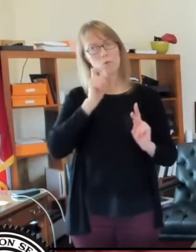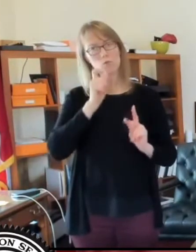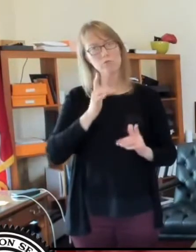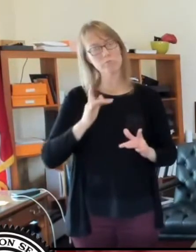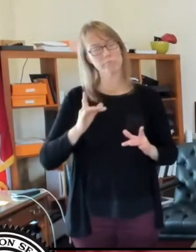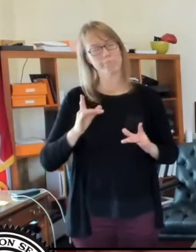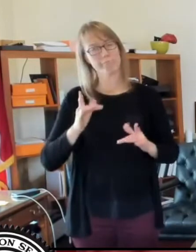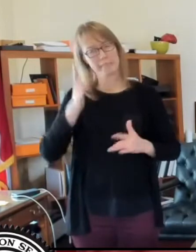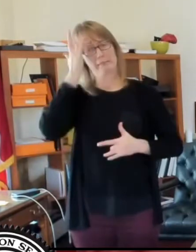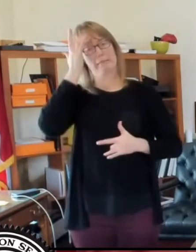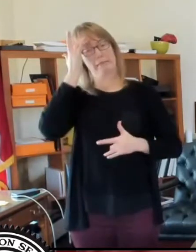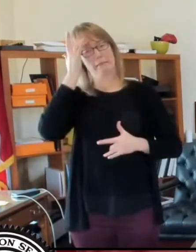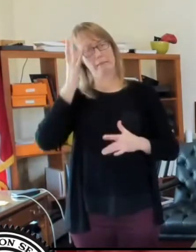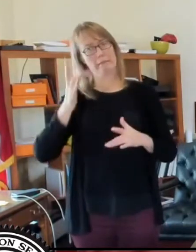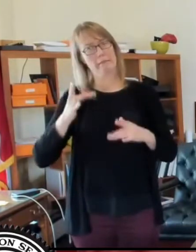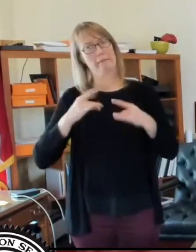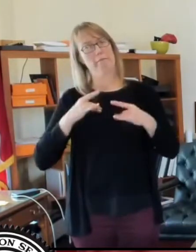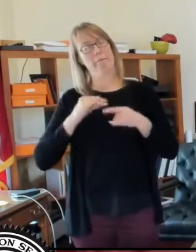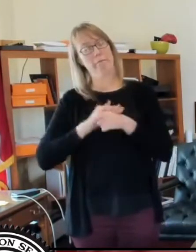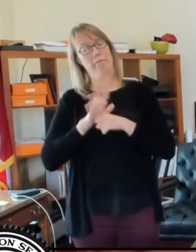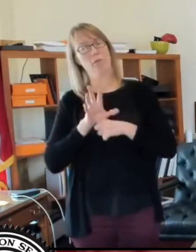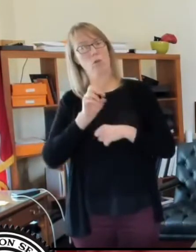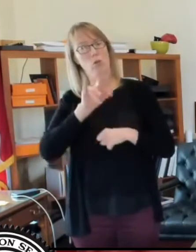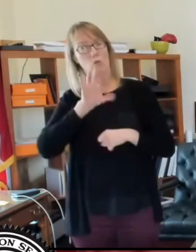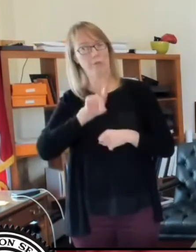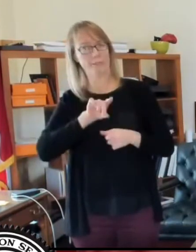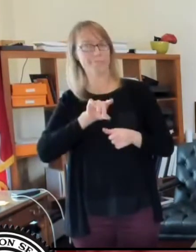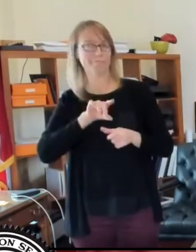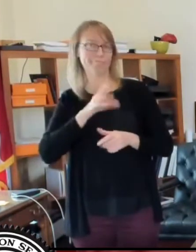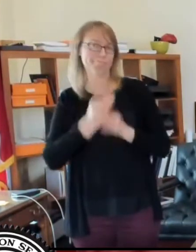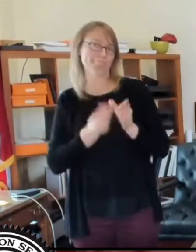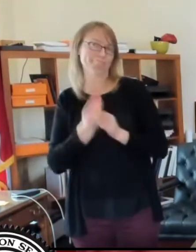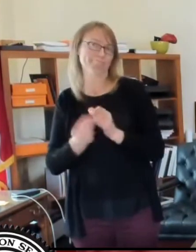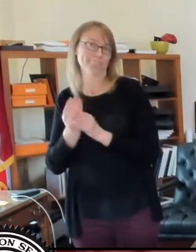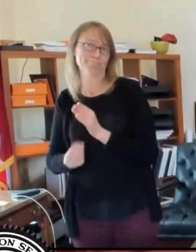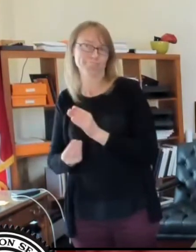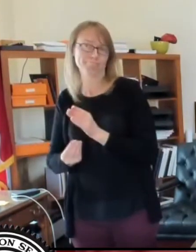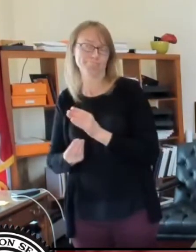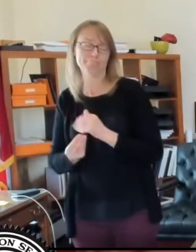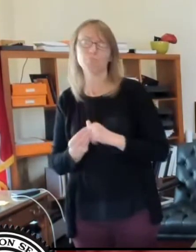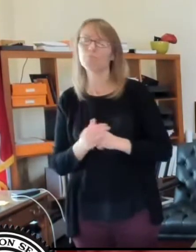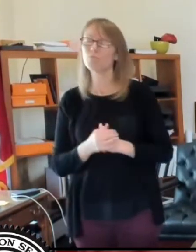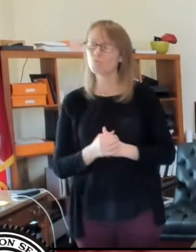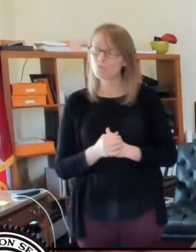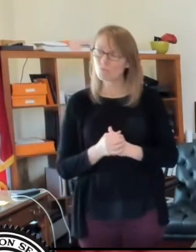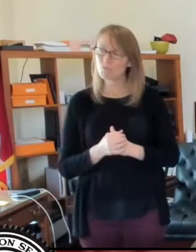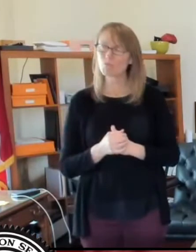I like the preface, when COVID is over. It's something we ought to think about.